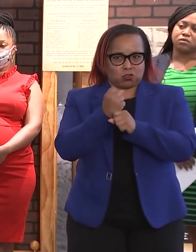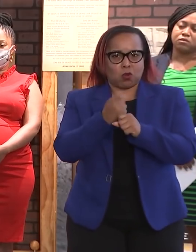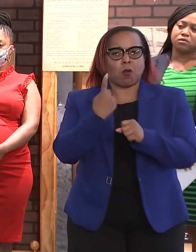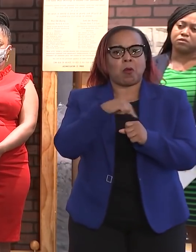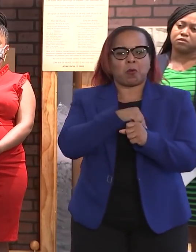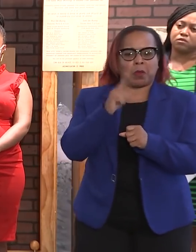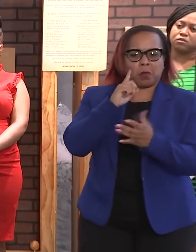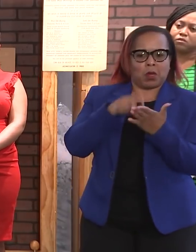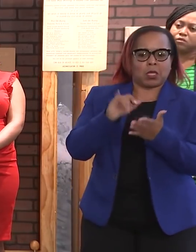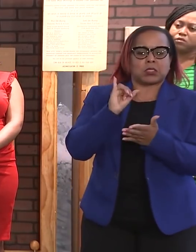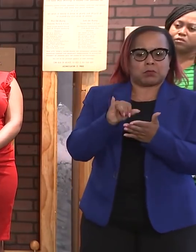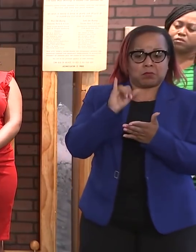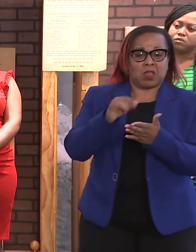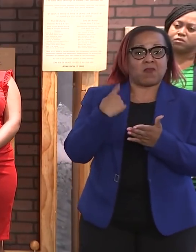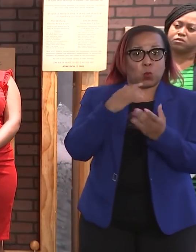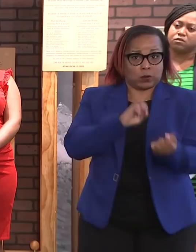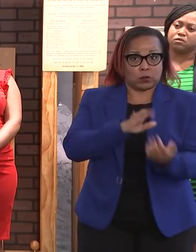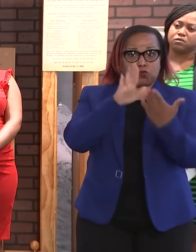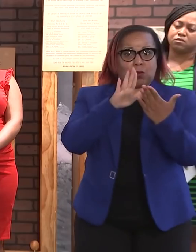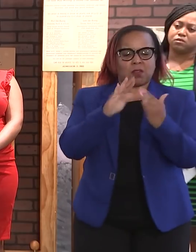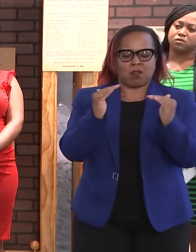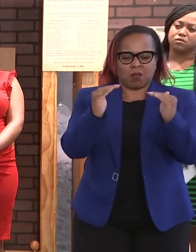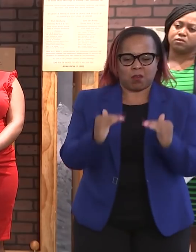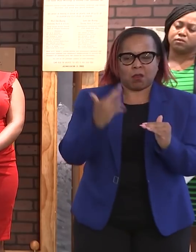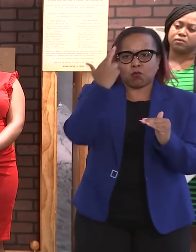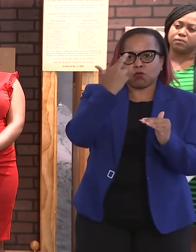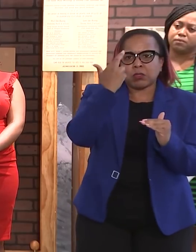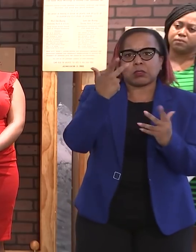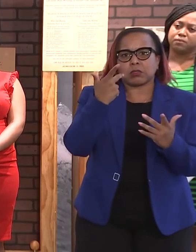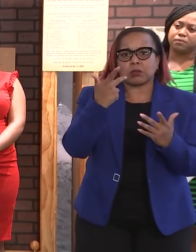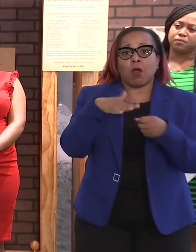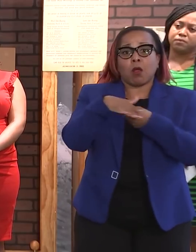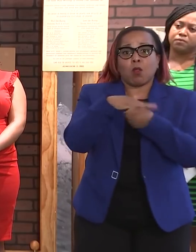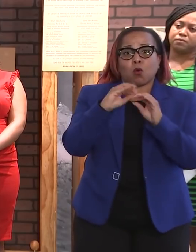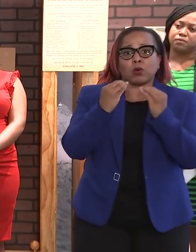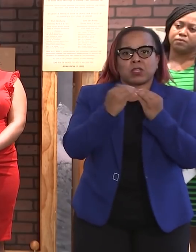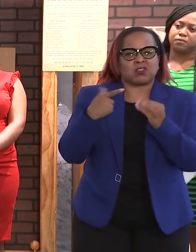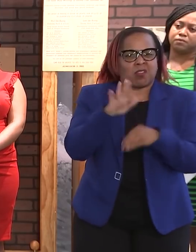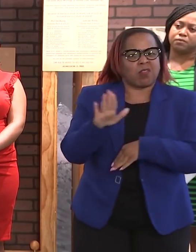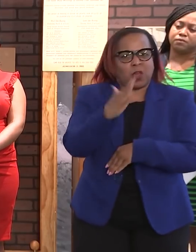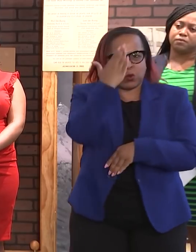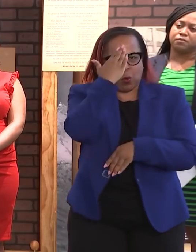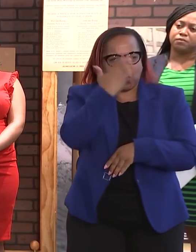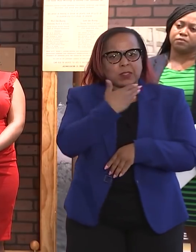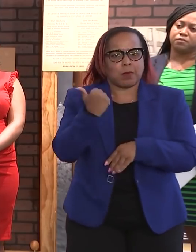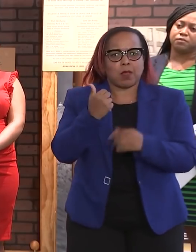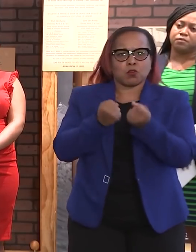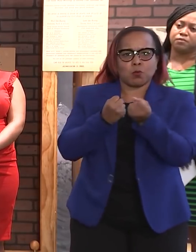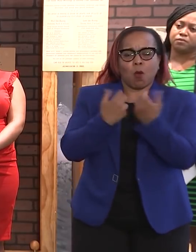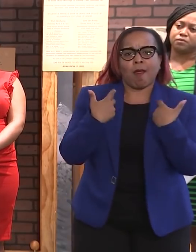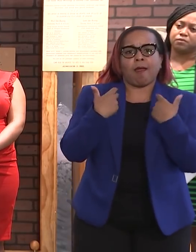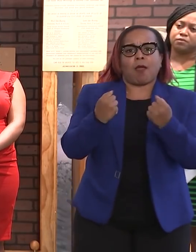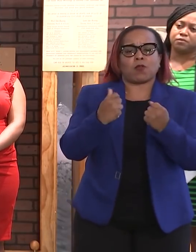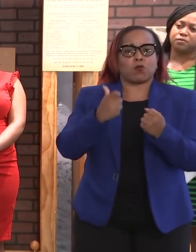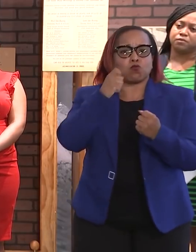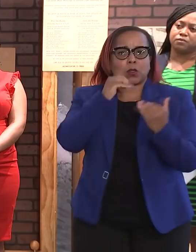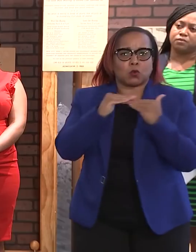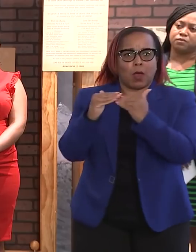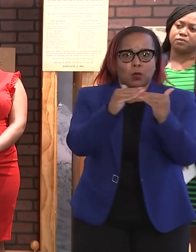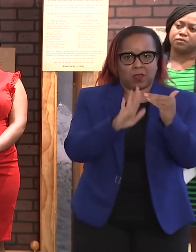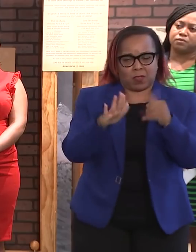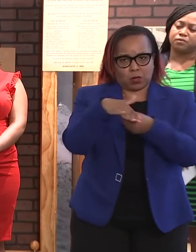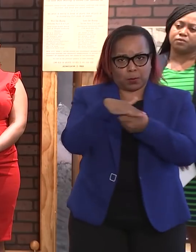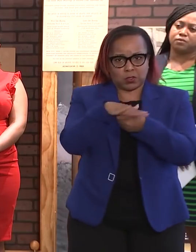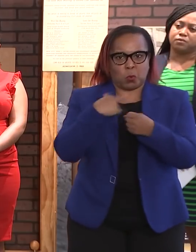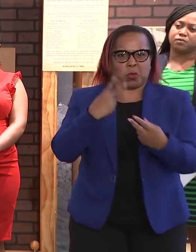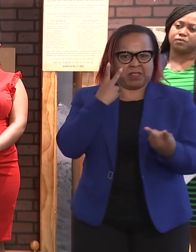we recognized if we're going to address root causes, local organizations know what's best to promote health and racial equity in their neighborhoods.